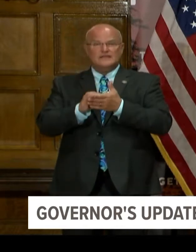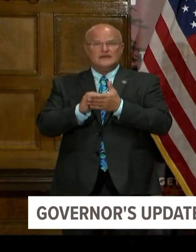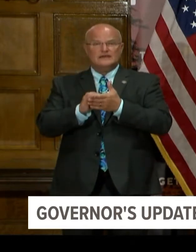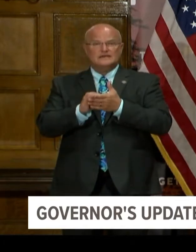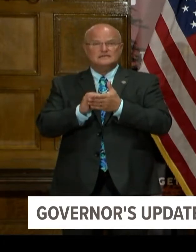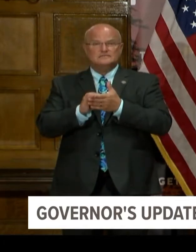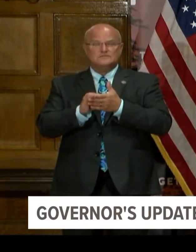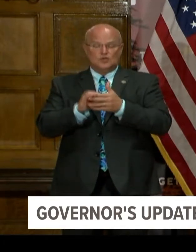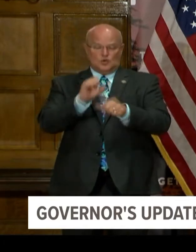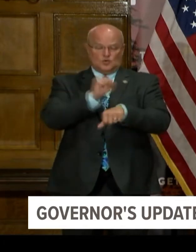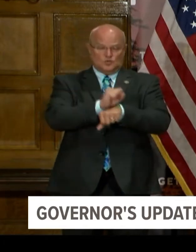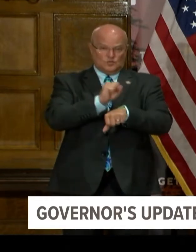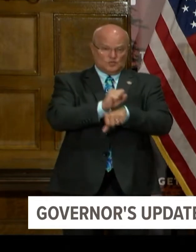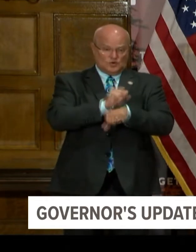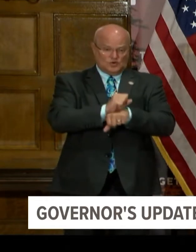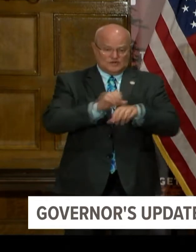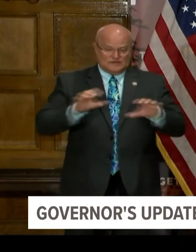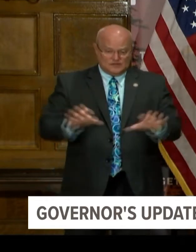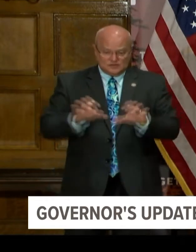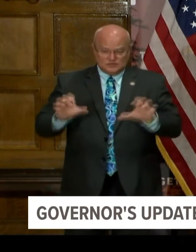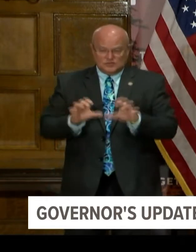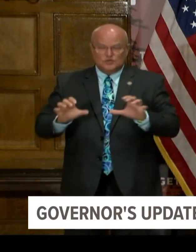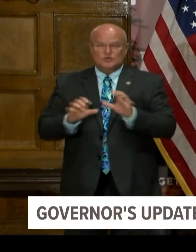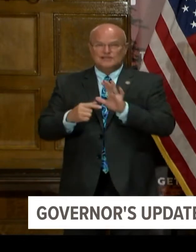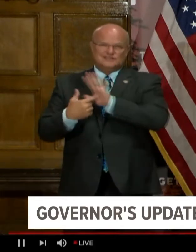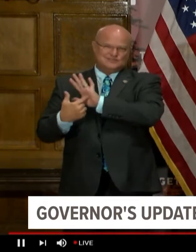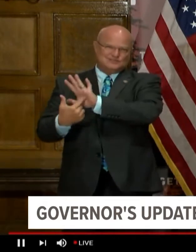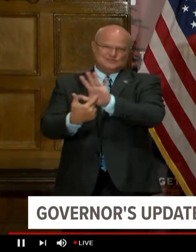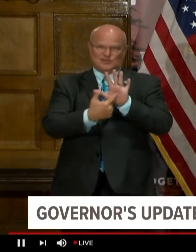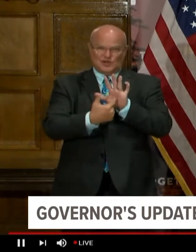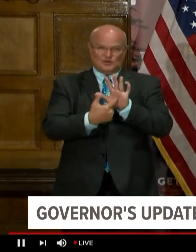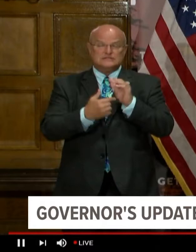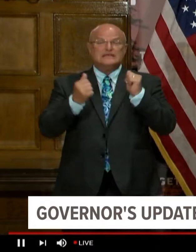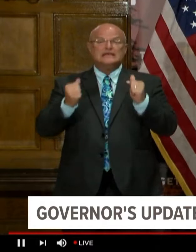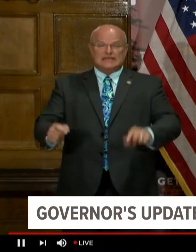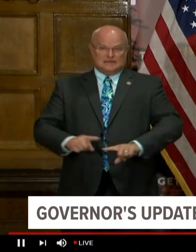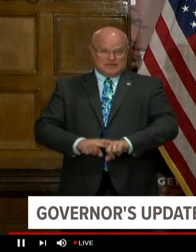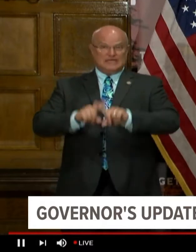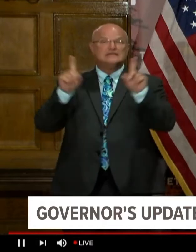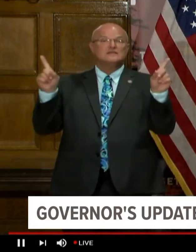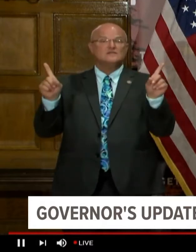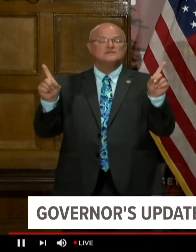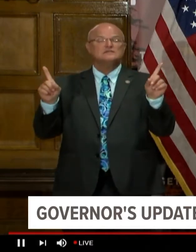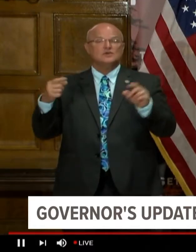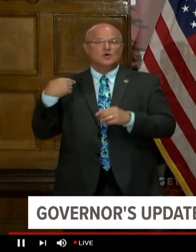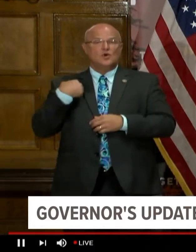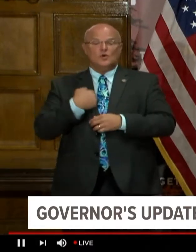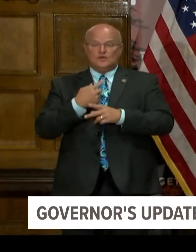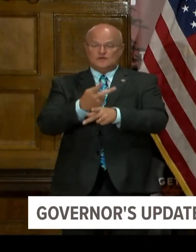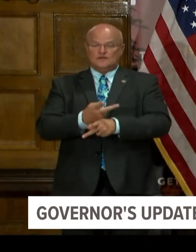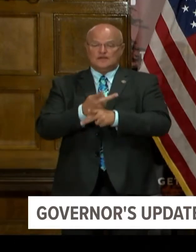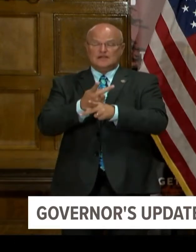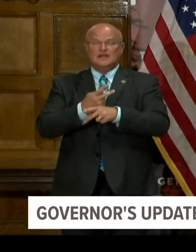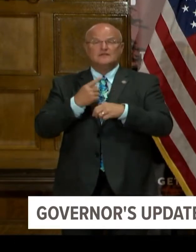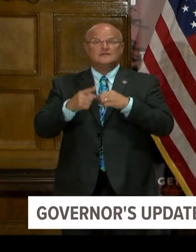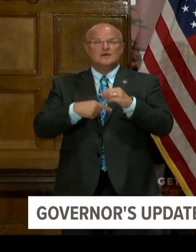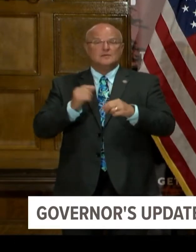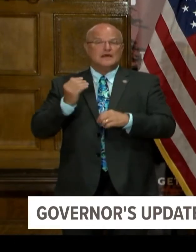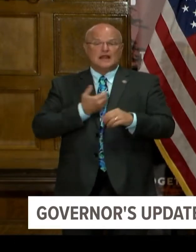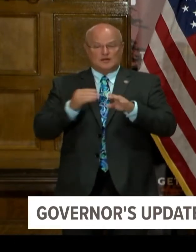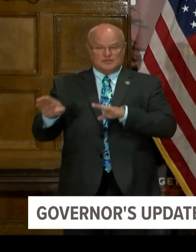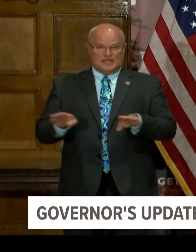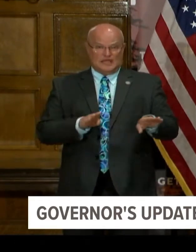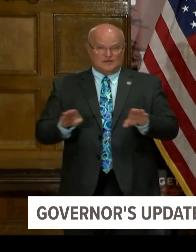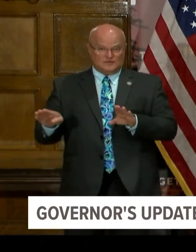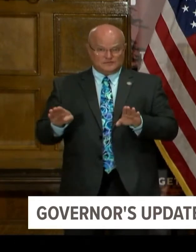that they're exercising makes a difference, I think this demonstrates that it can make a difference, and we are careful about our